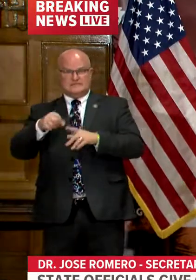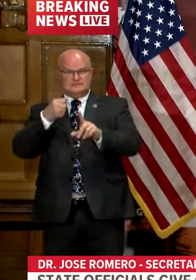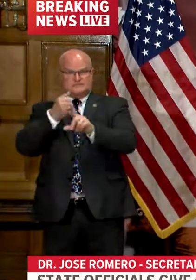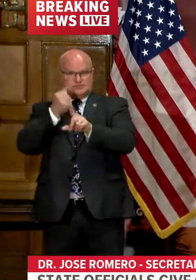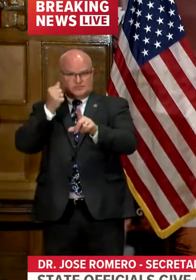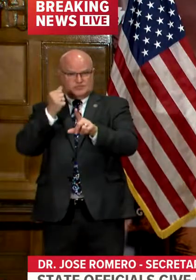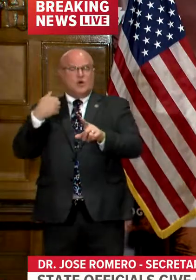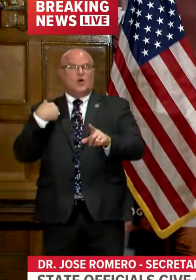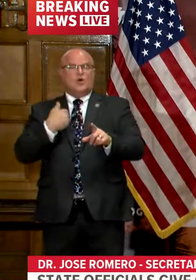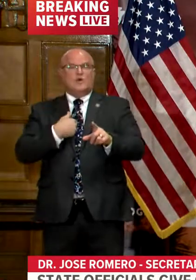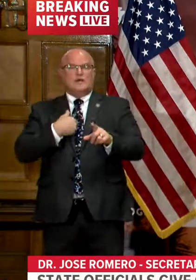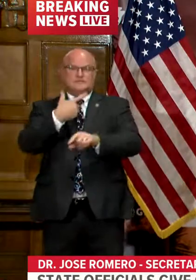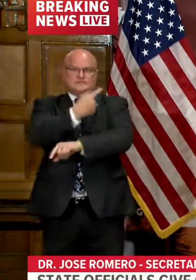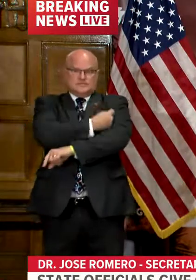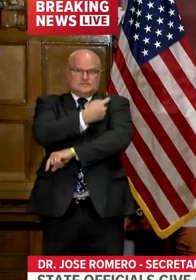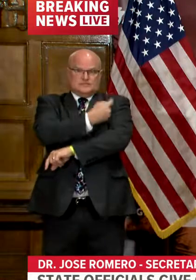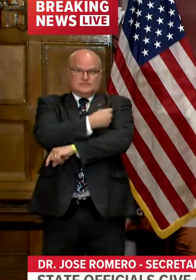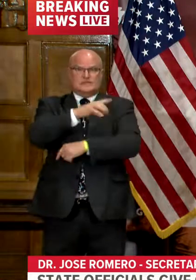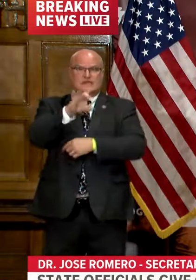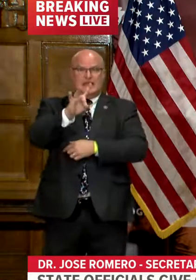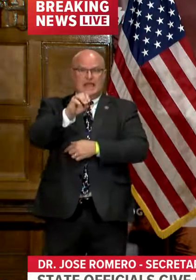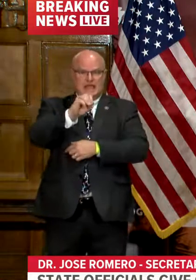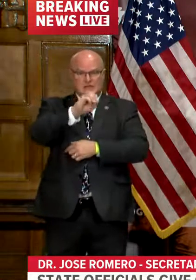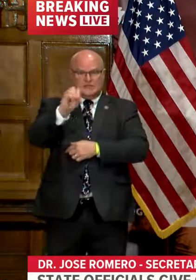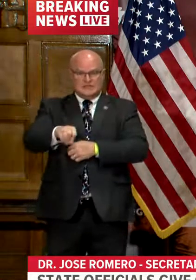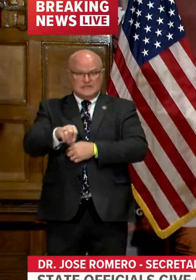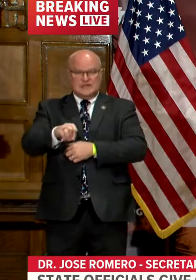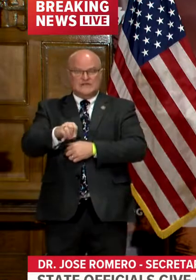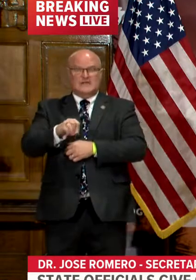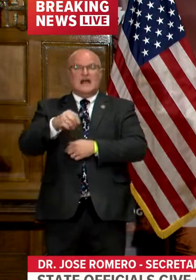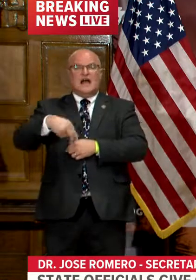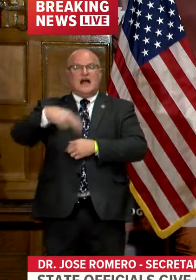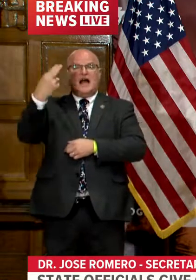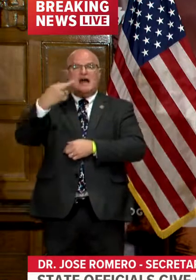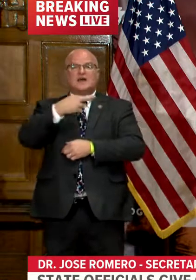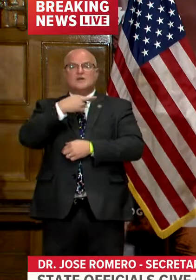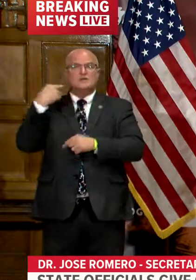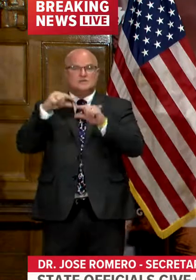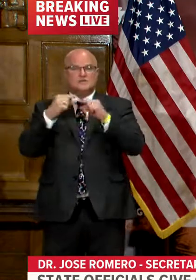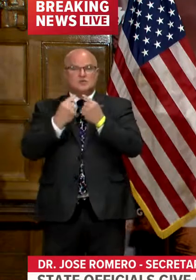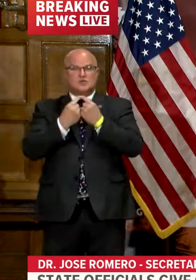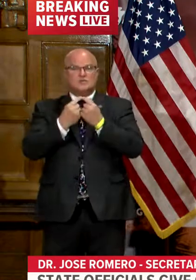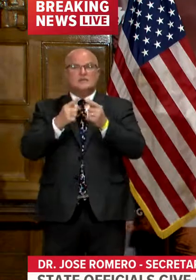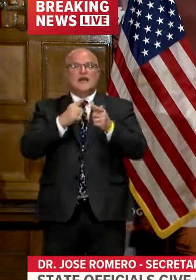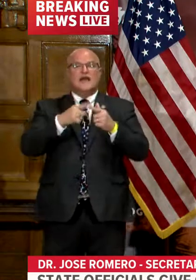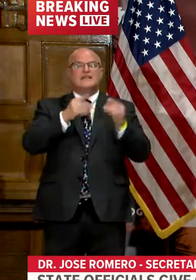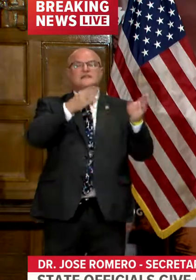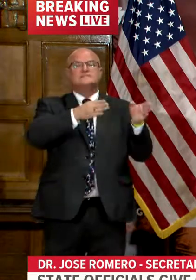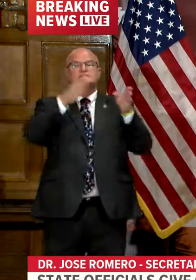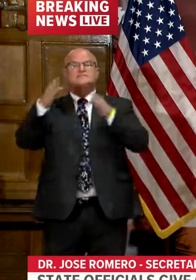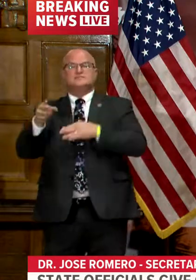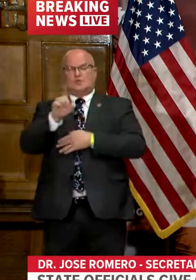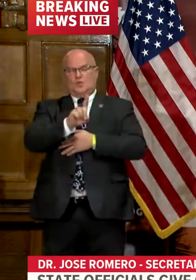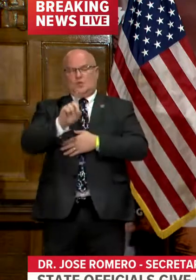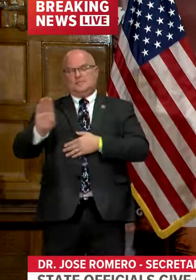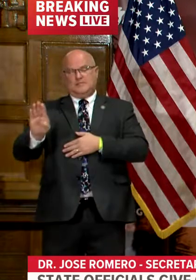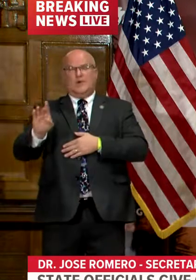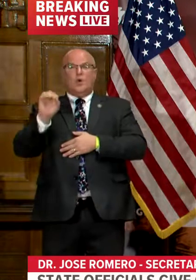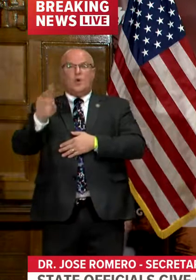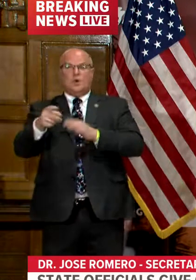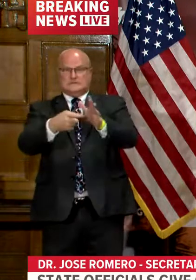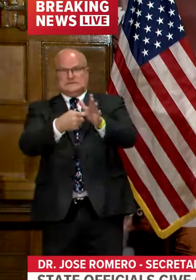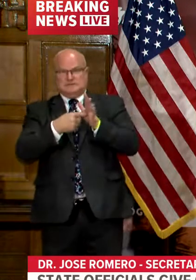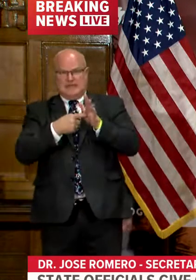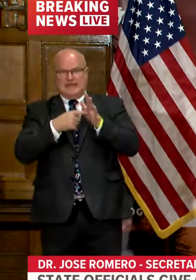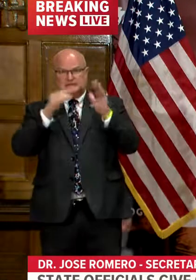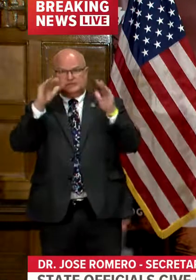if we immunize 80% of the high-risk groups in that first tier, we can move on, or if we see demand fall off.